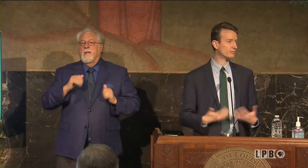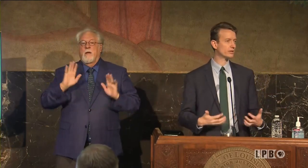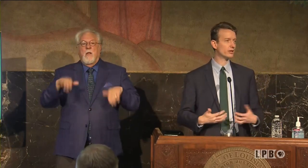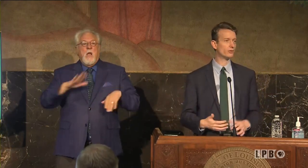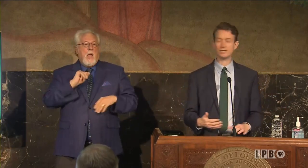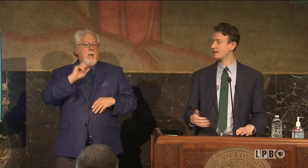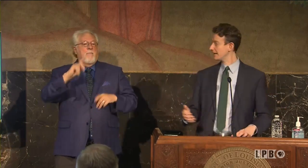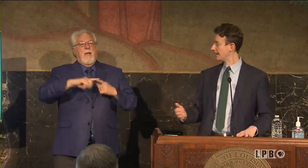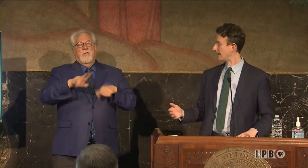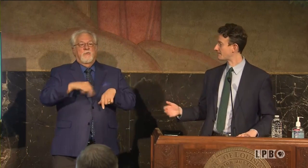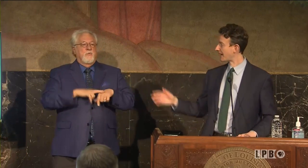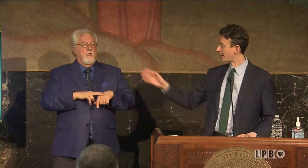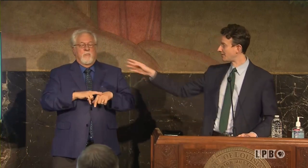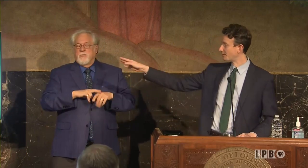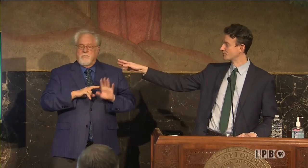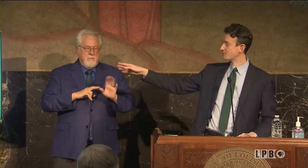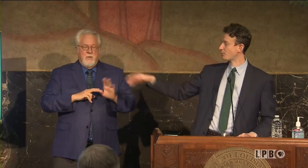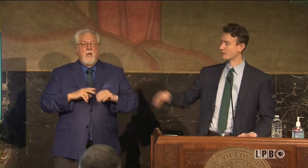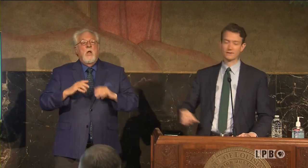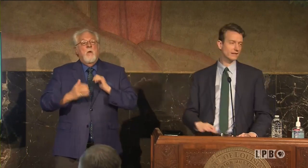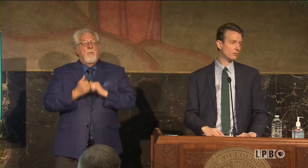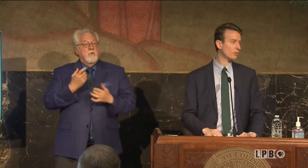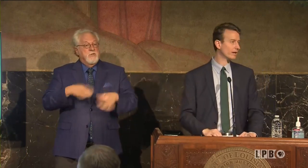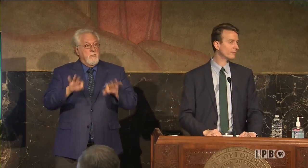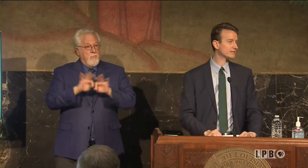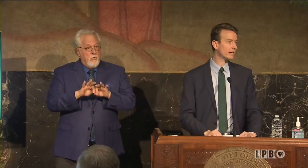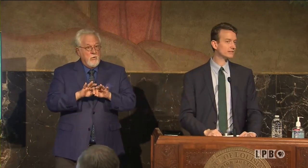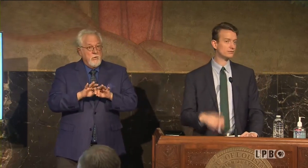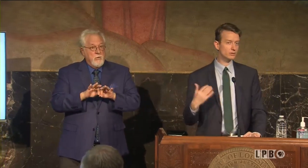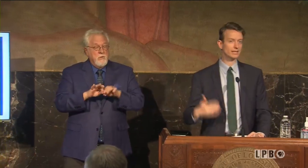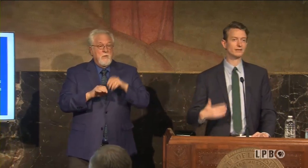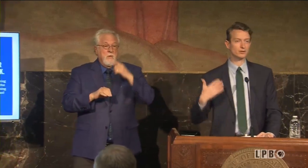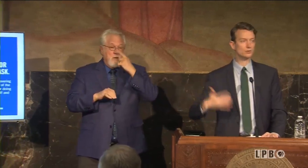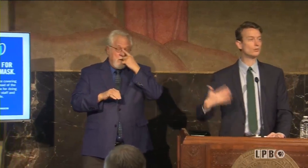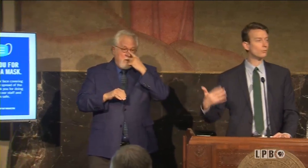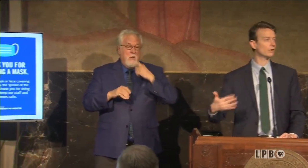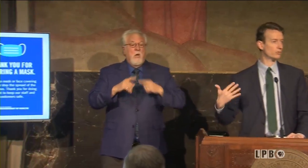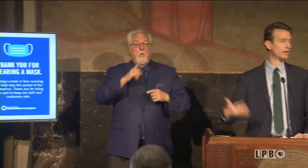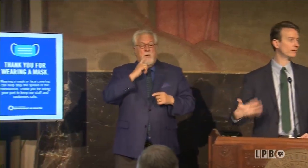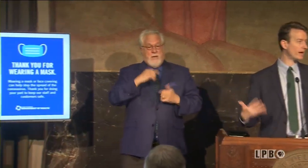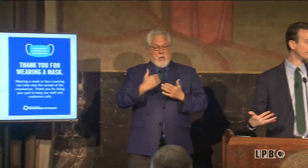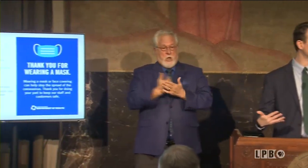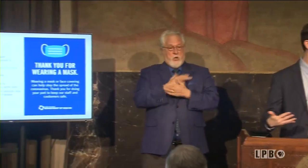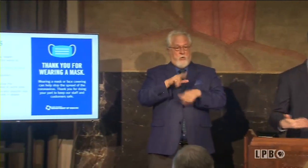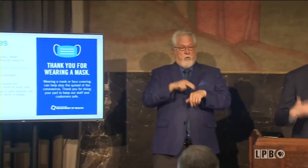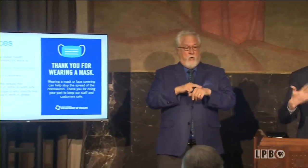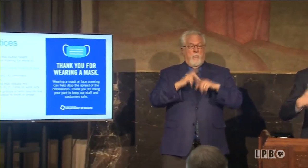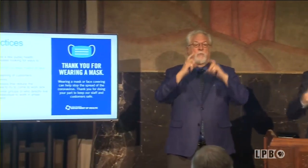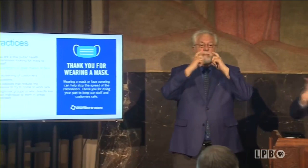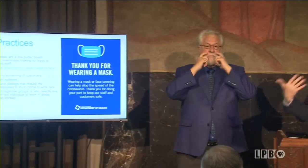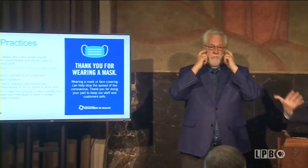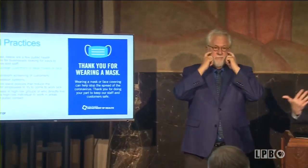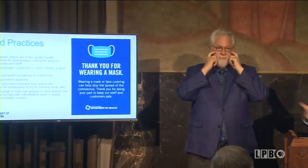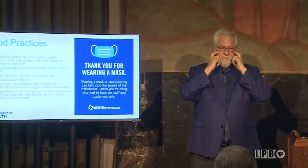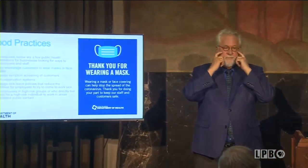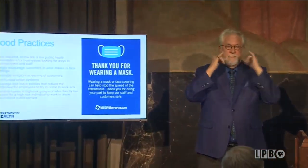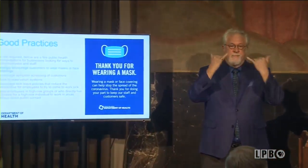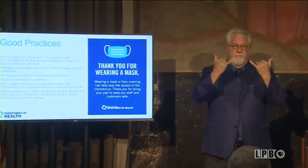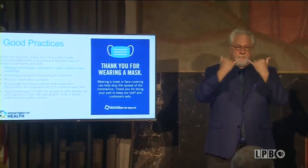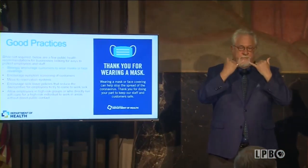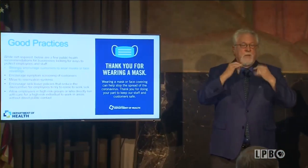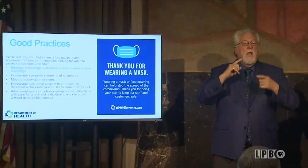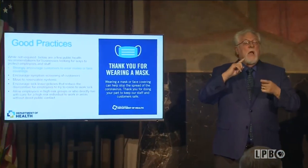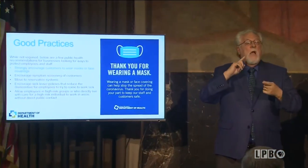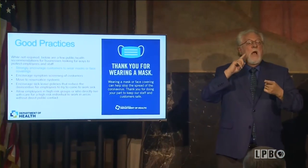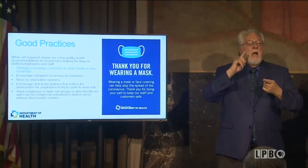normal life pre-COVID. And the most important thing that we want to emphasize is really the new normal of wearing a mask. That is going to remain until we